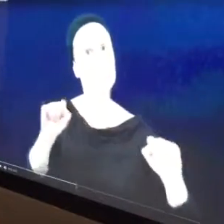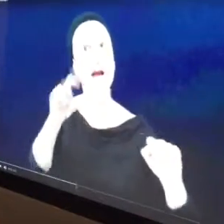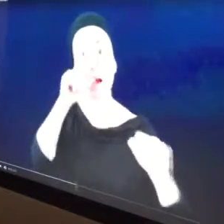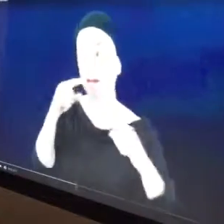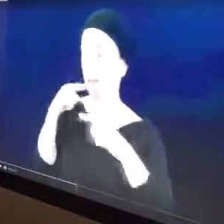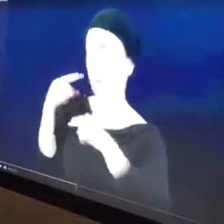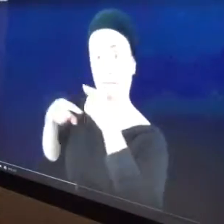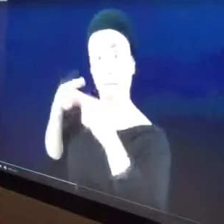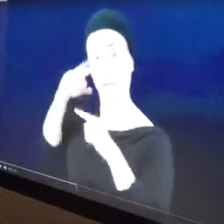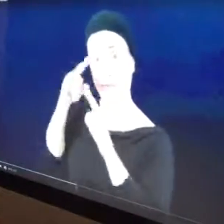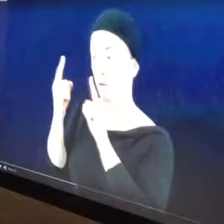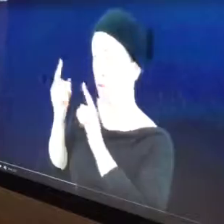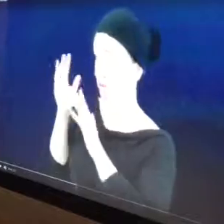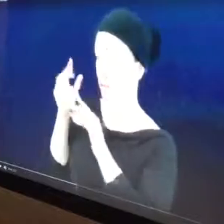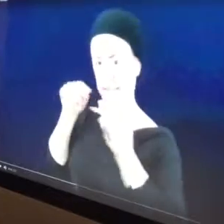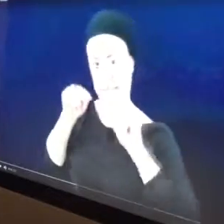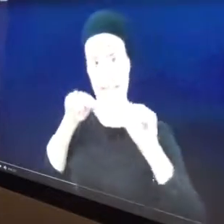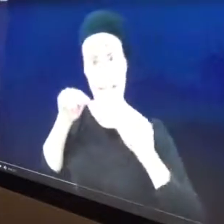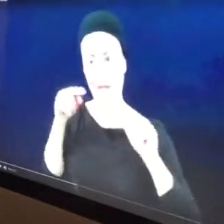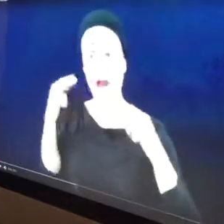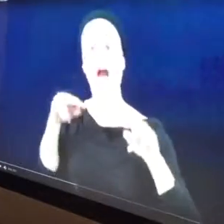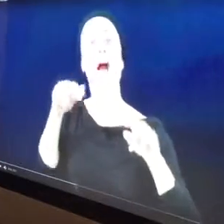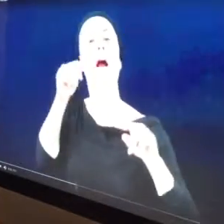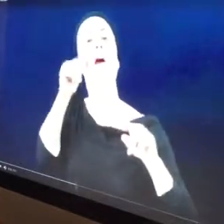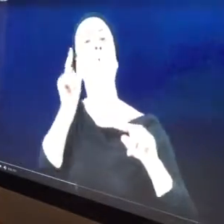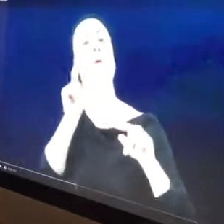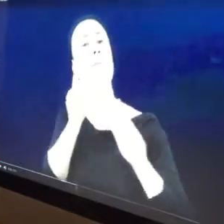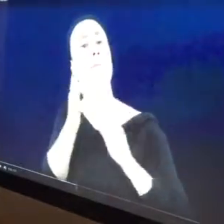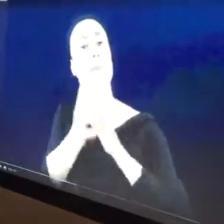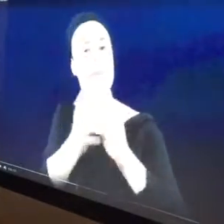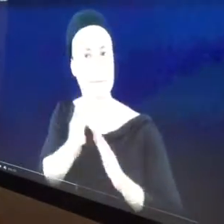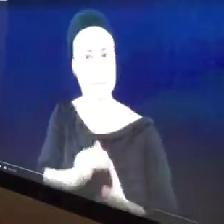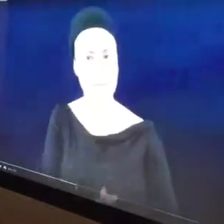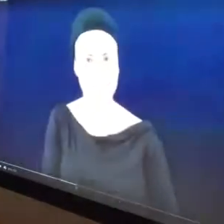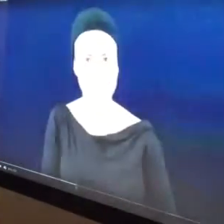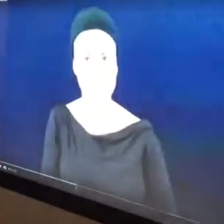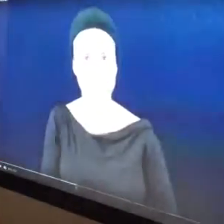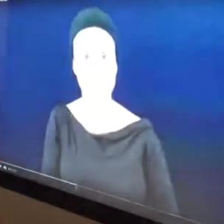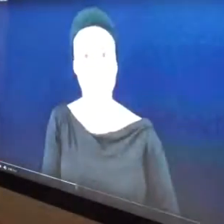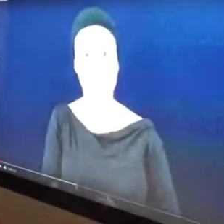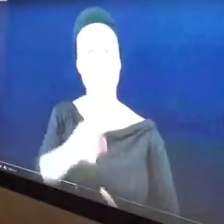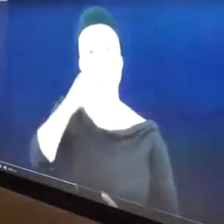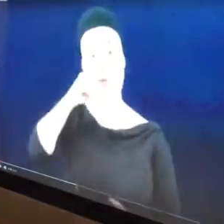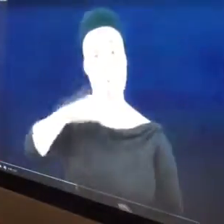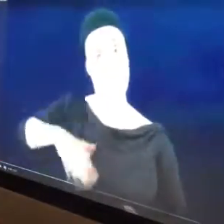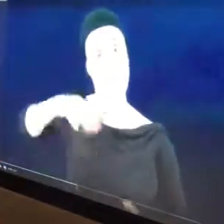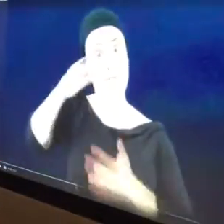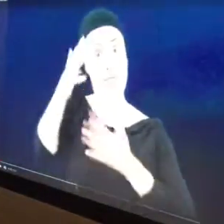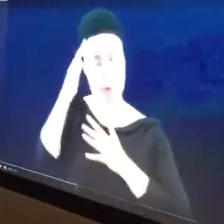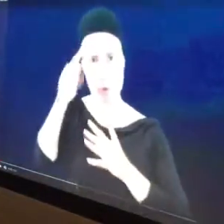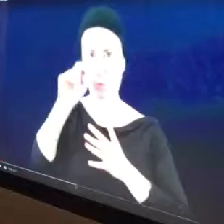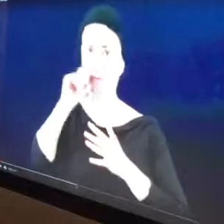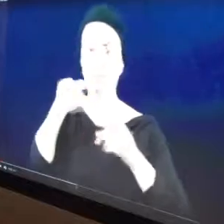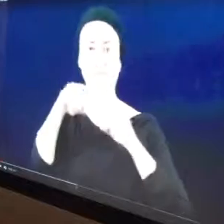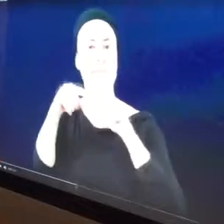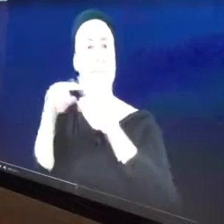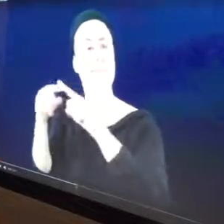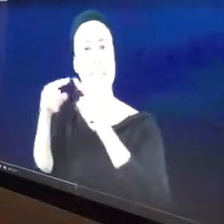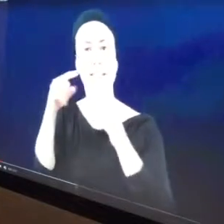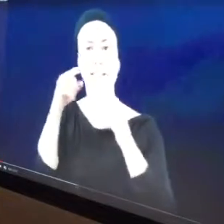rules and different types of space that are used. So if I'm talking to another person, I'm able to use those categories of space and they'll know what I'm talking about. Native users